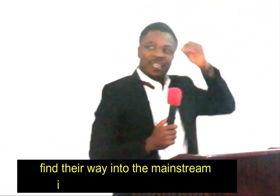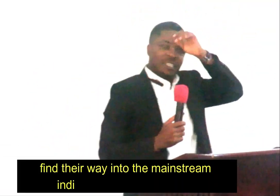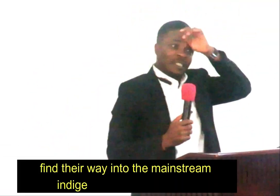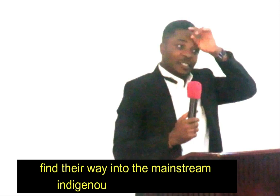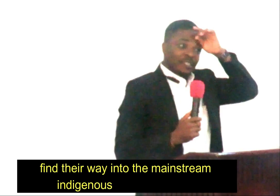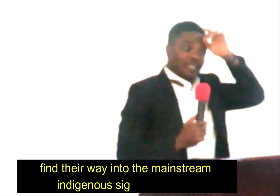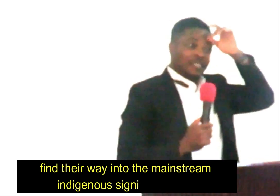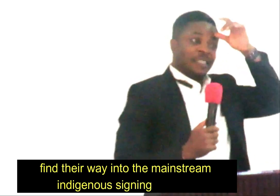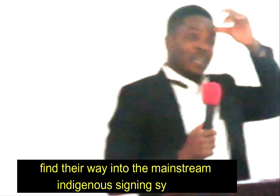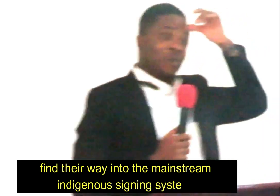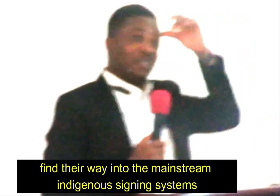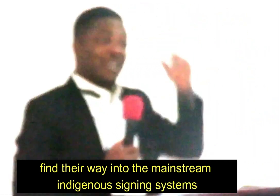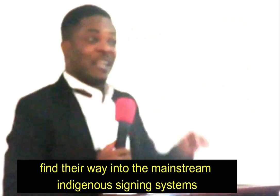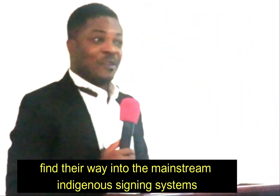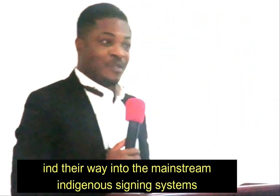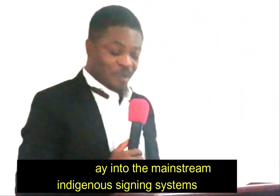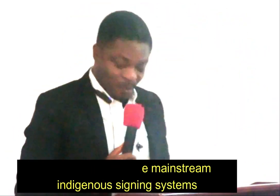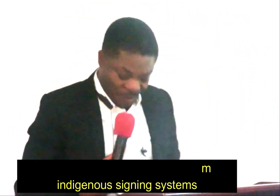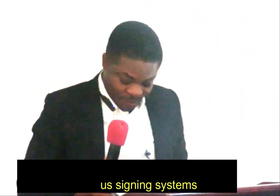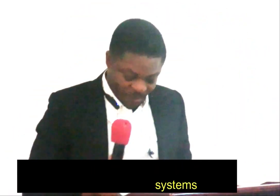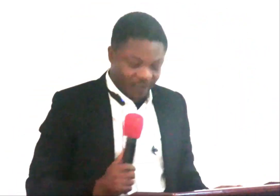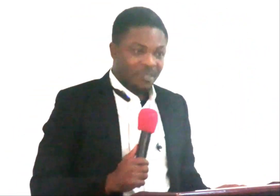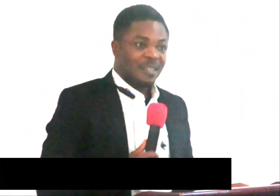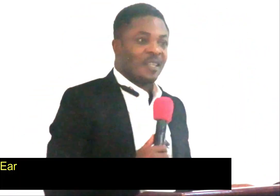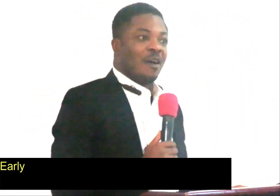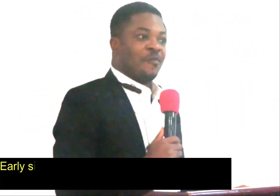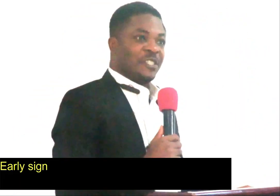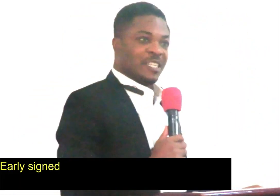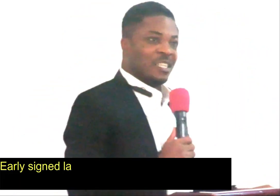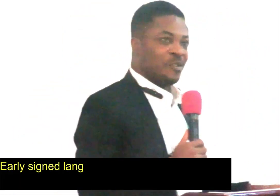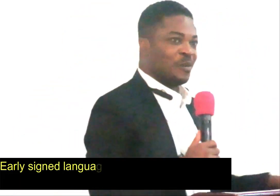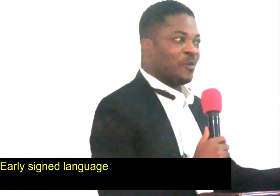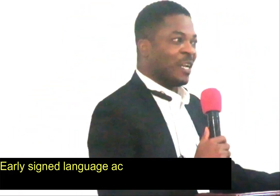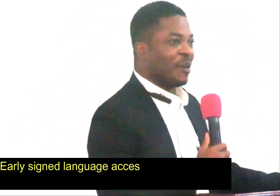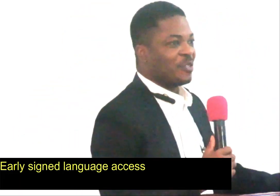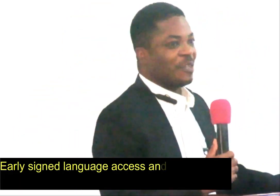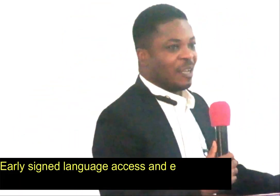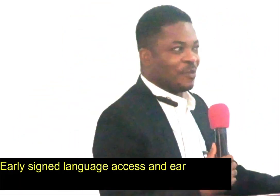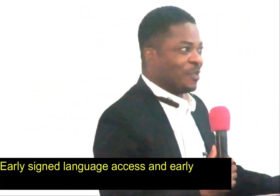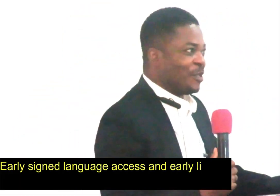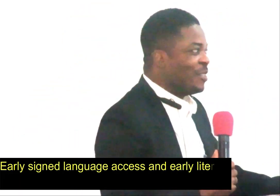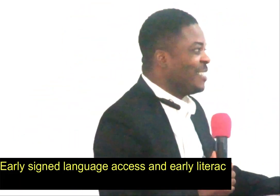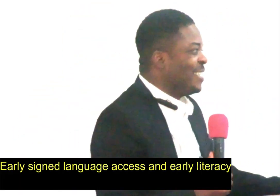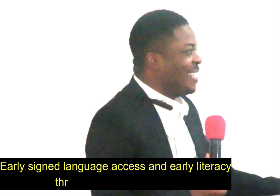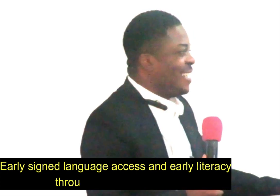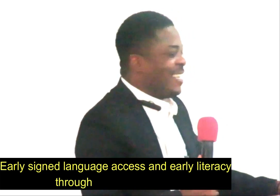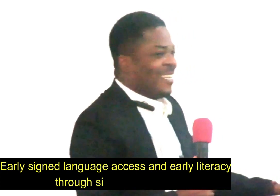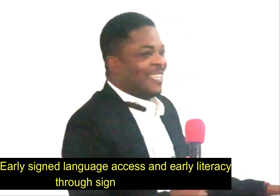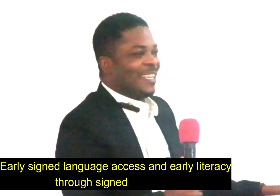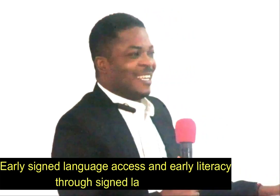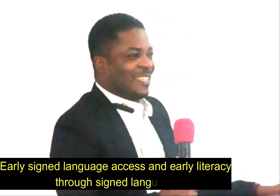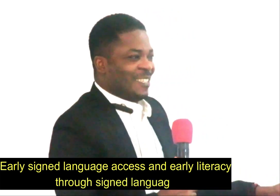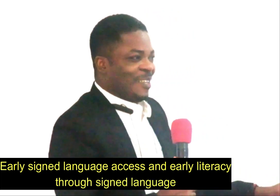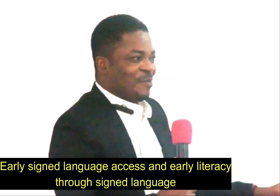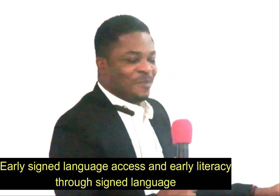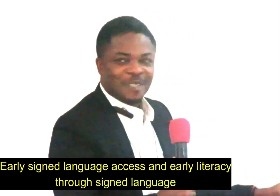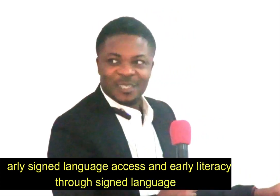mainstream indigenous signing systems. Early sign language access and early literacy through